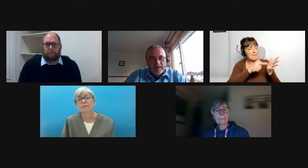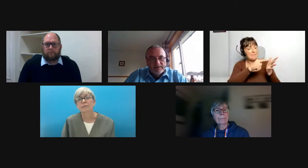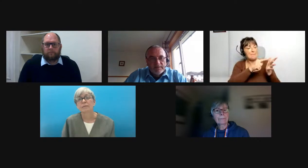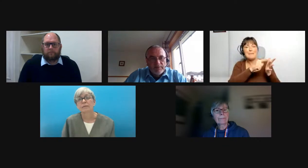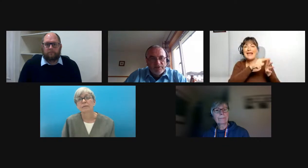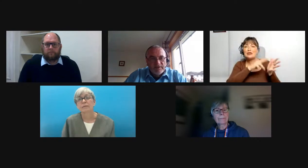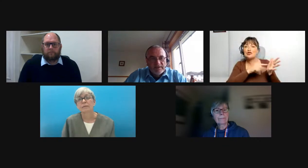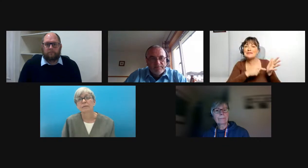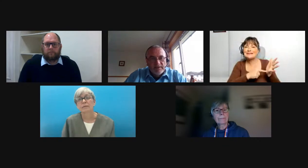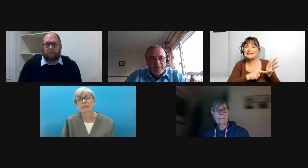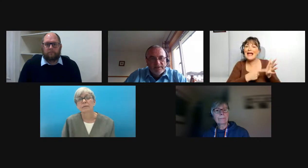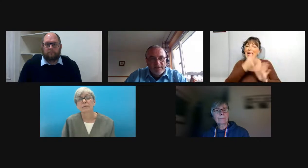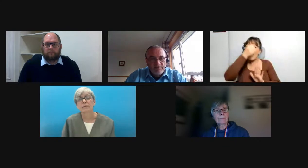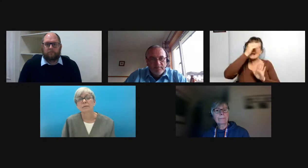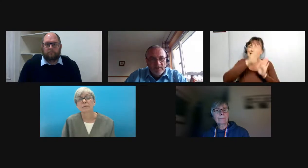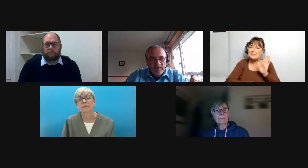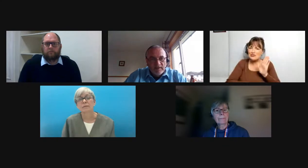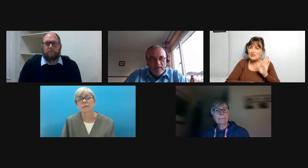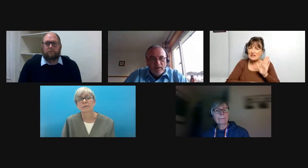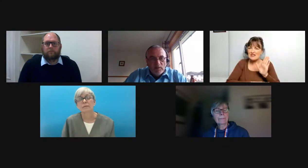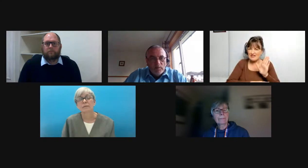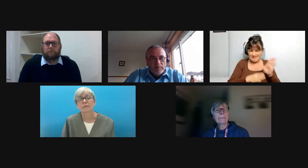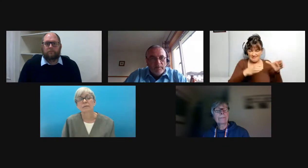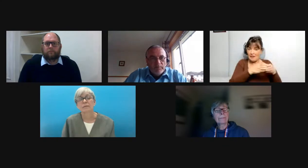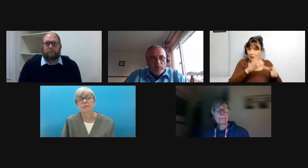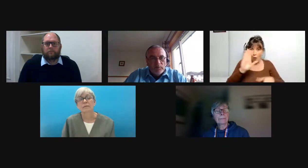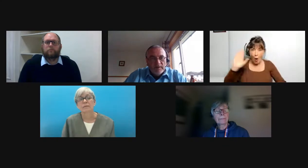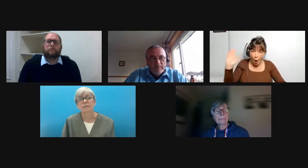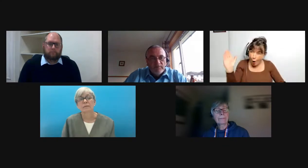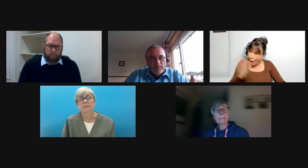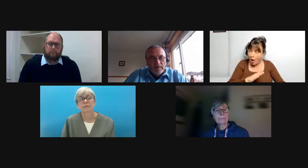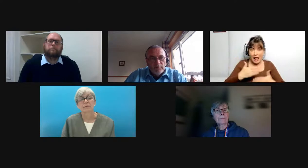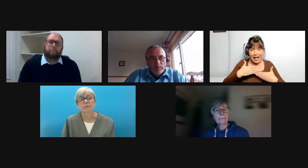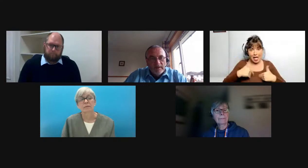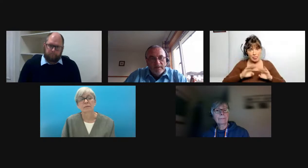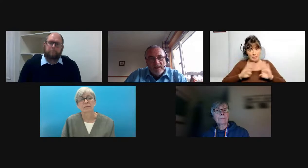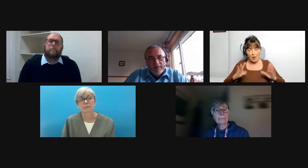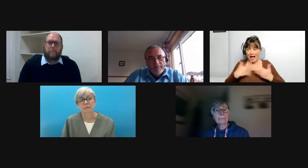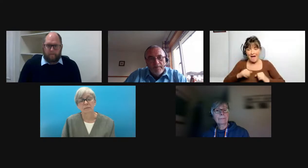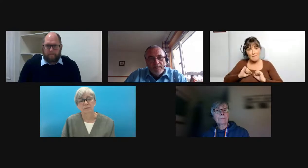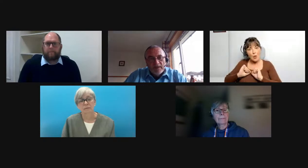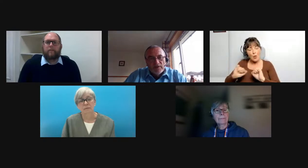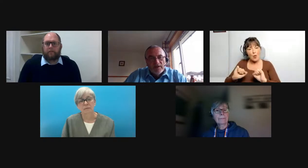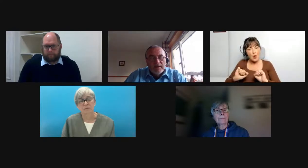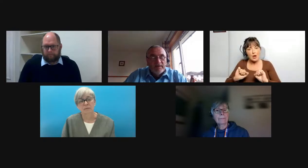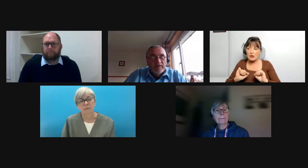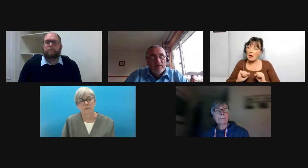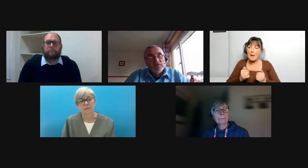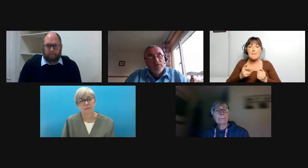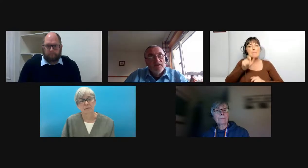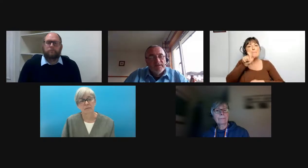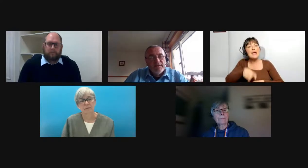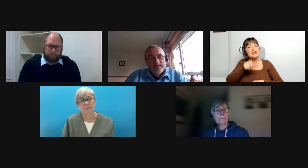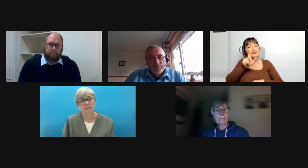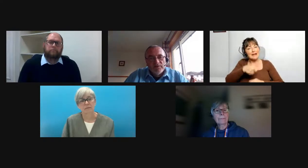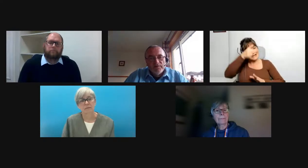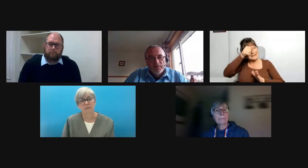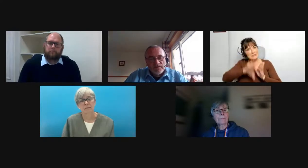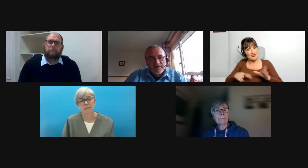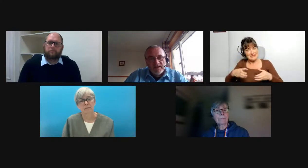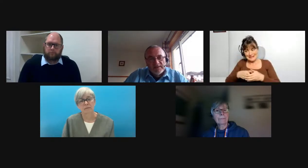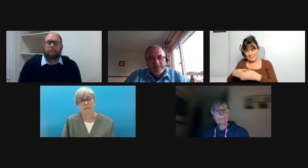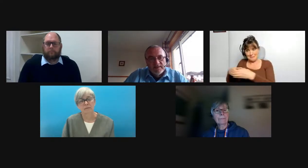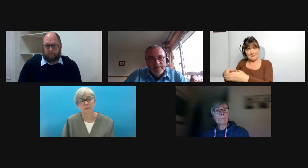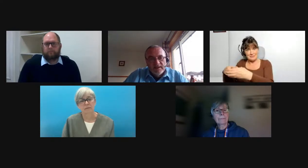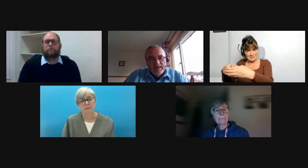Scotland has a patient experience team where people can and I think there's two things here. So the